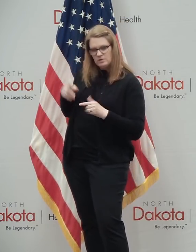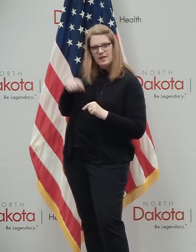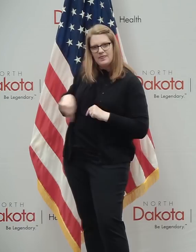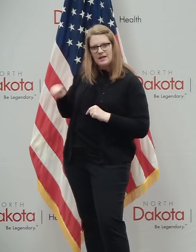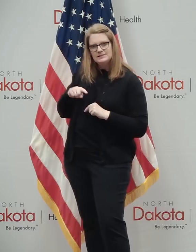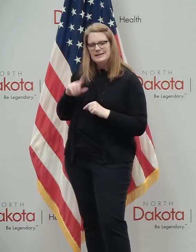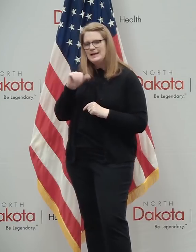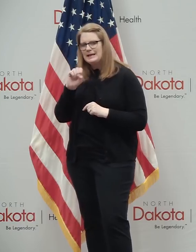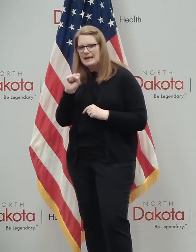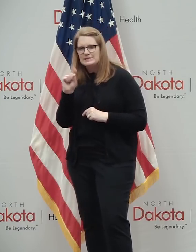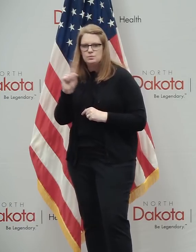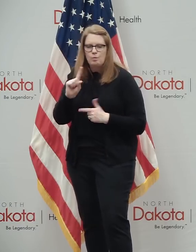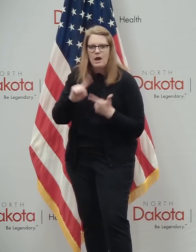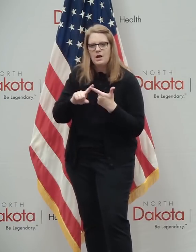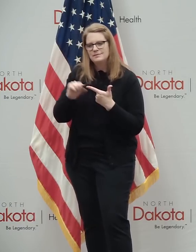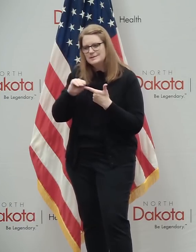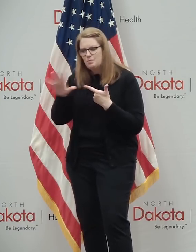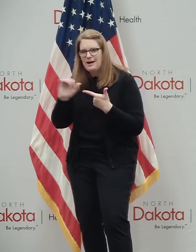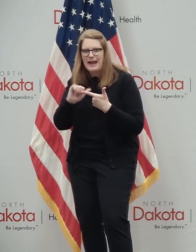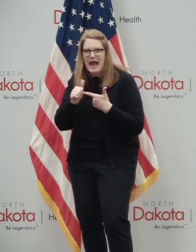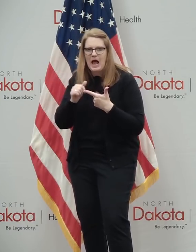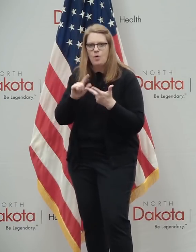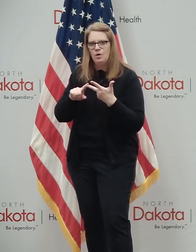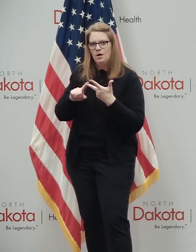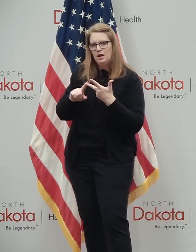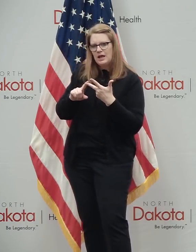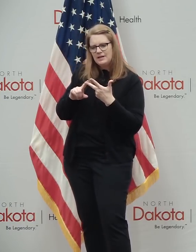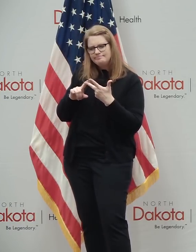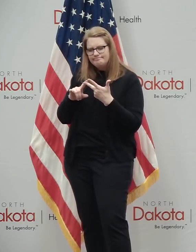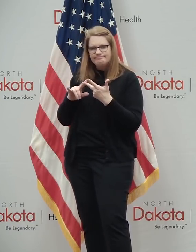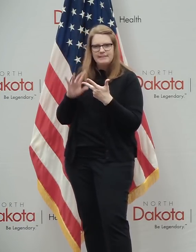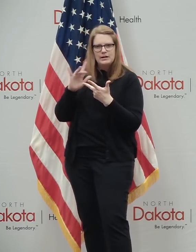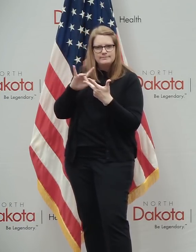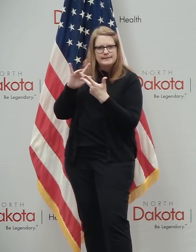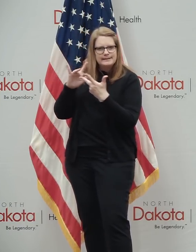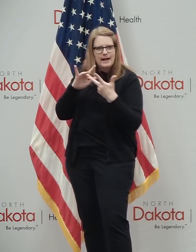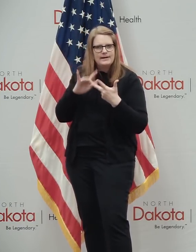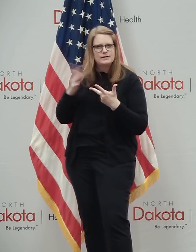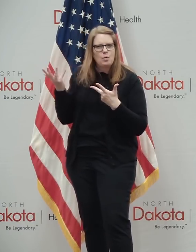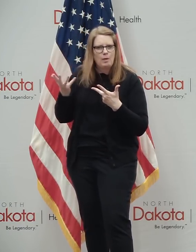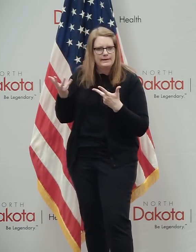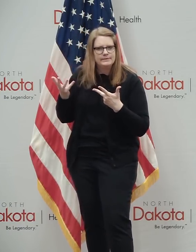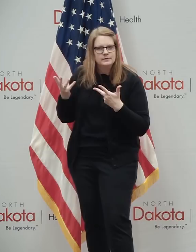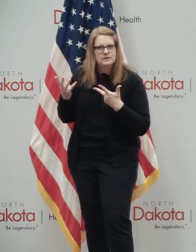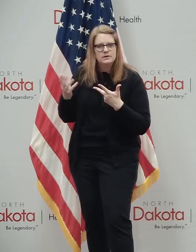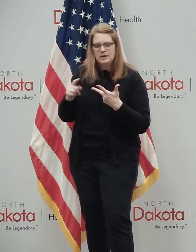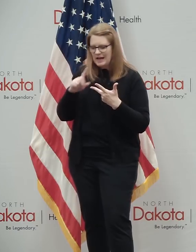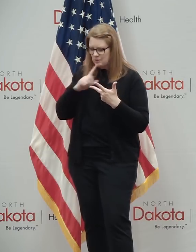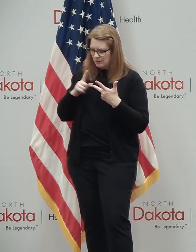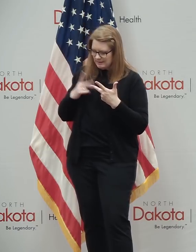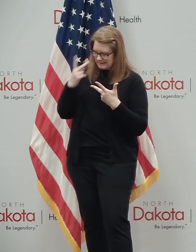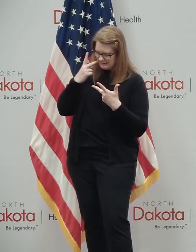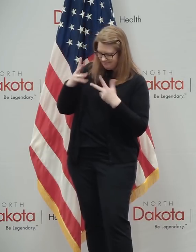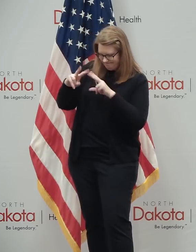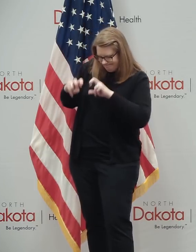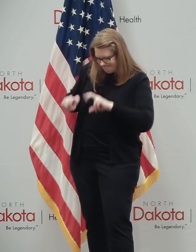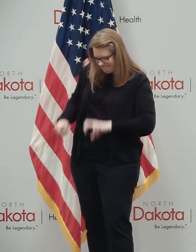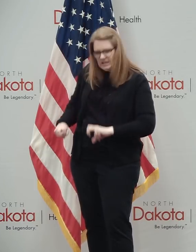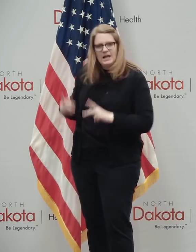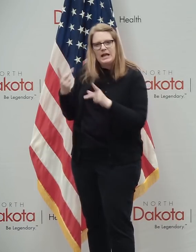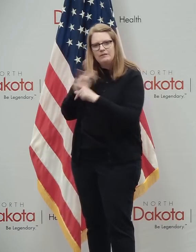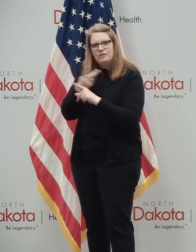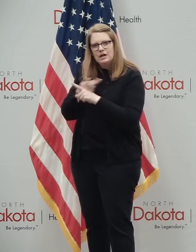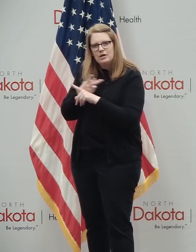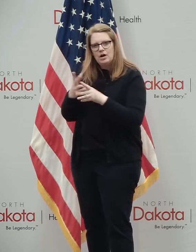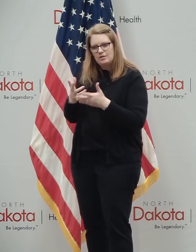the cases are, how they're spreading, and what the context. And we've got to work again to really arrest the spread in